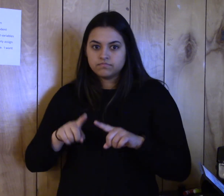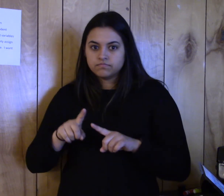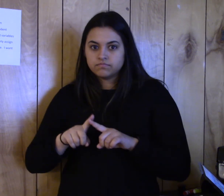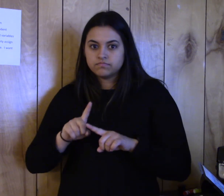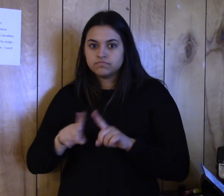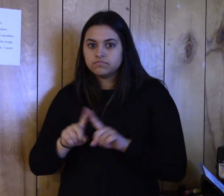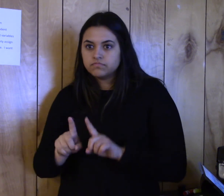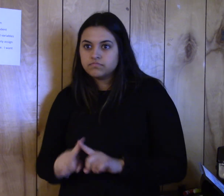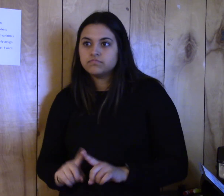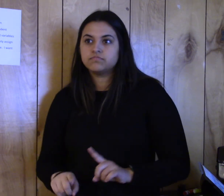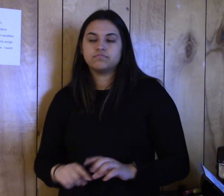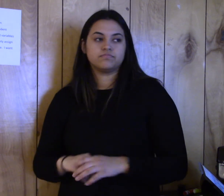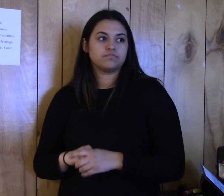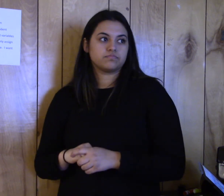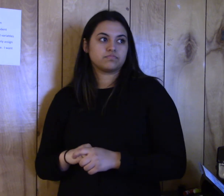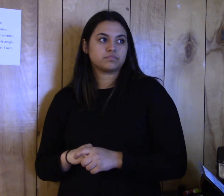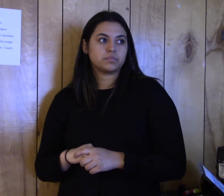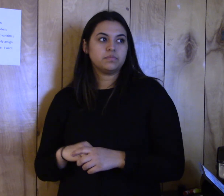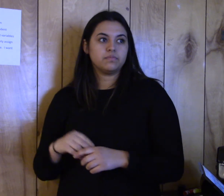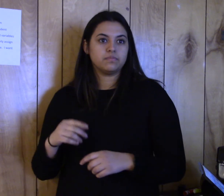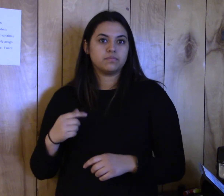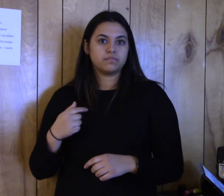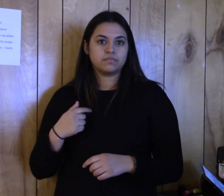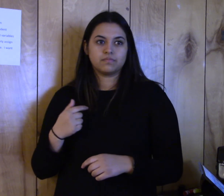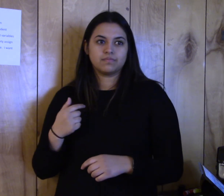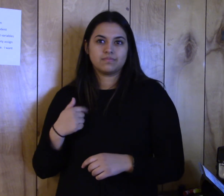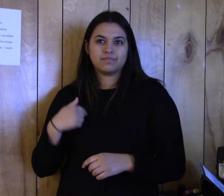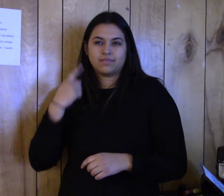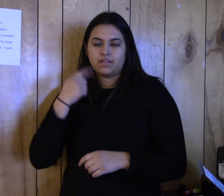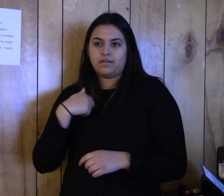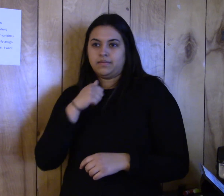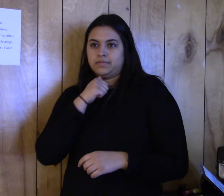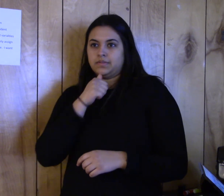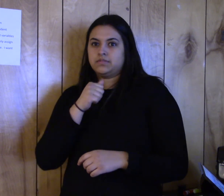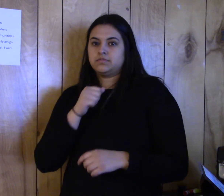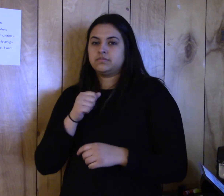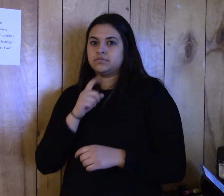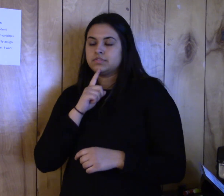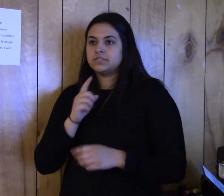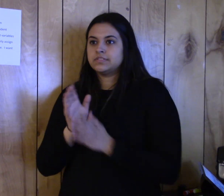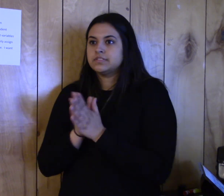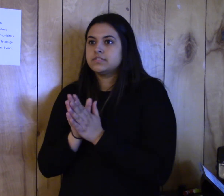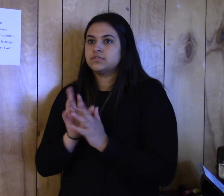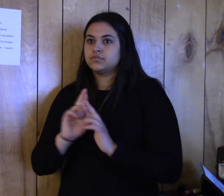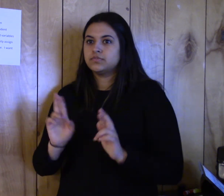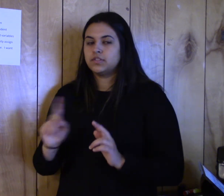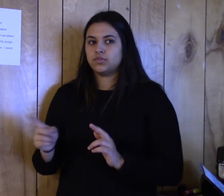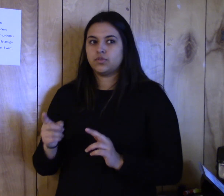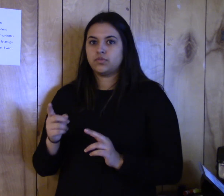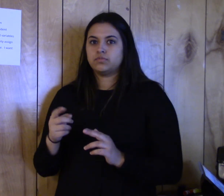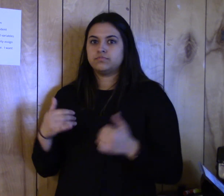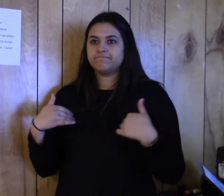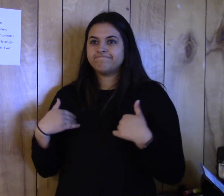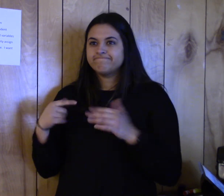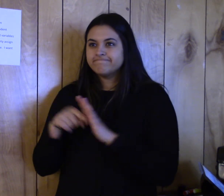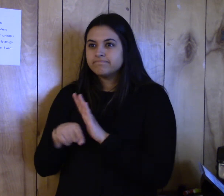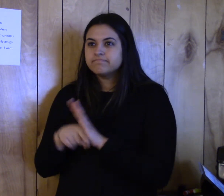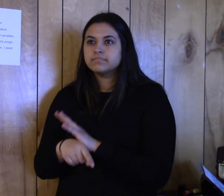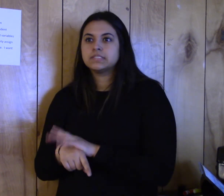this topic is, I'm not like dying to go hunting or anything, but I know that there are people who have to, and that's a different